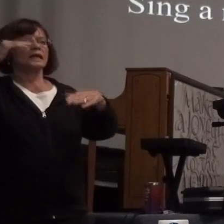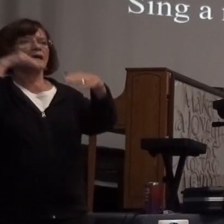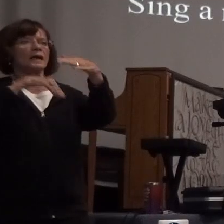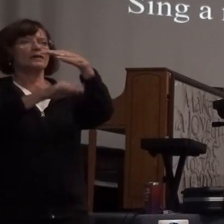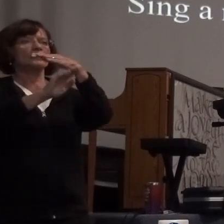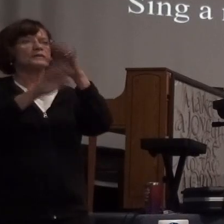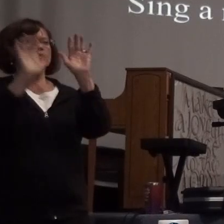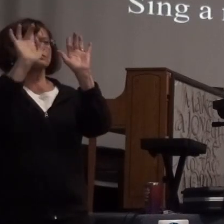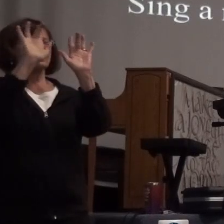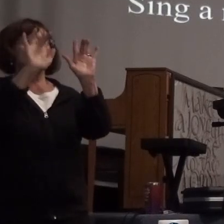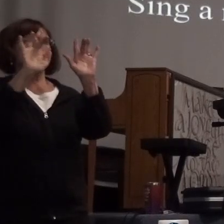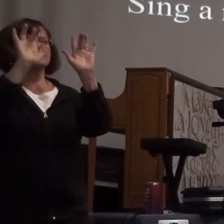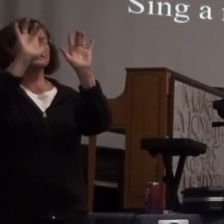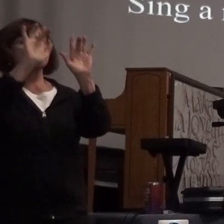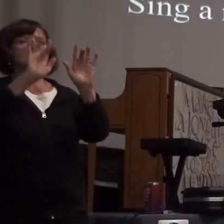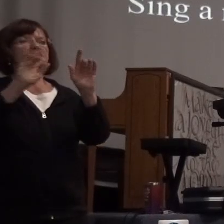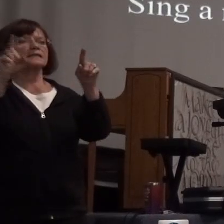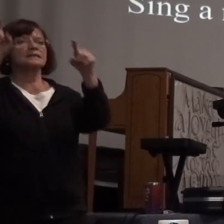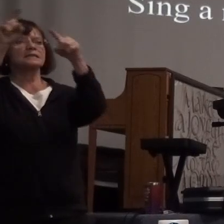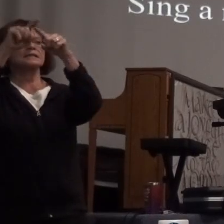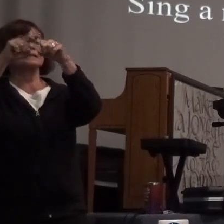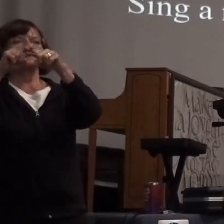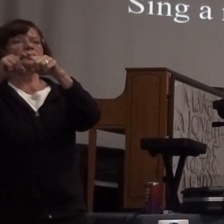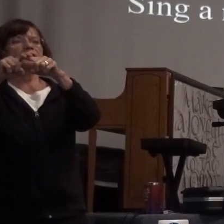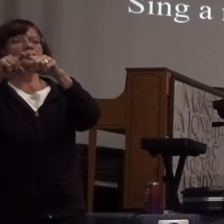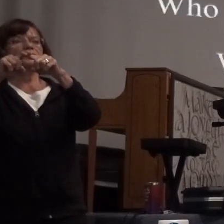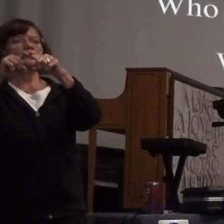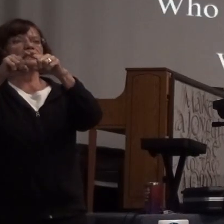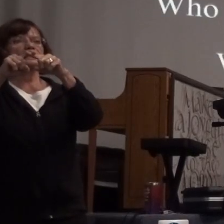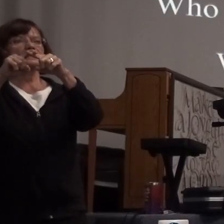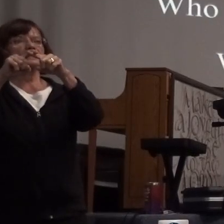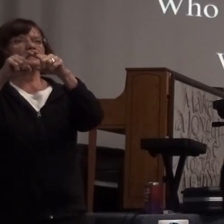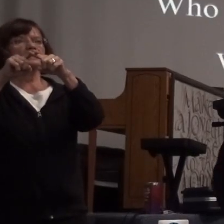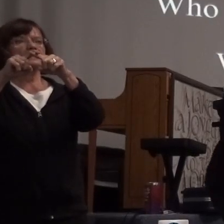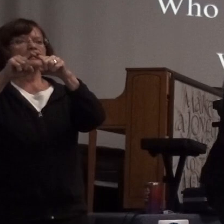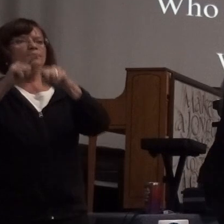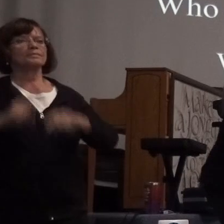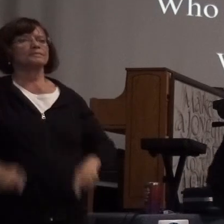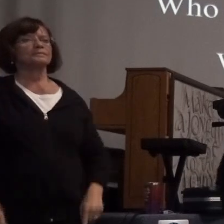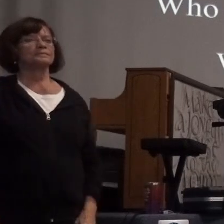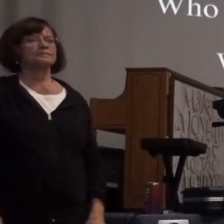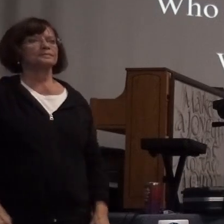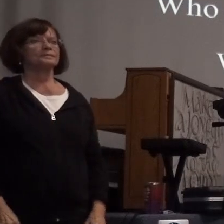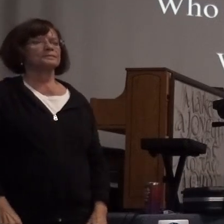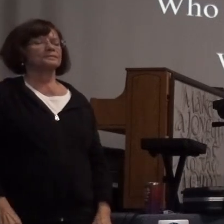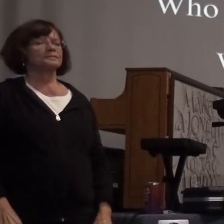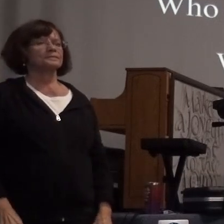Heaven's mercy seen.